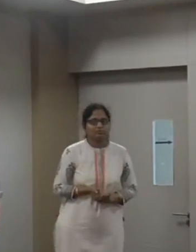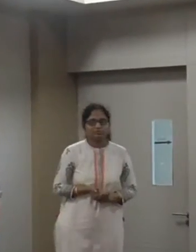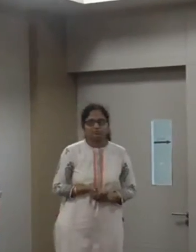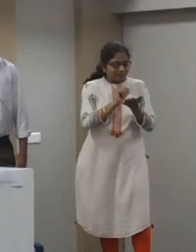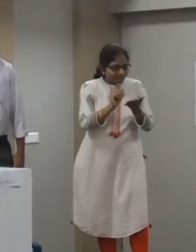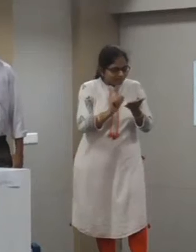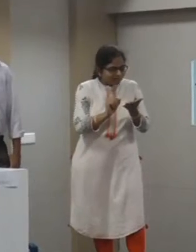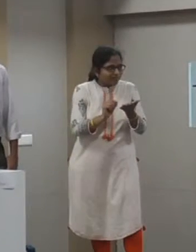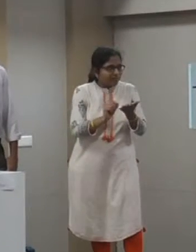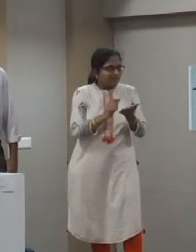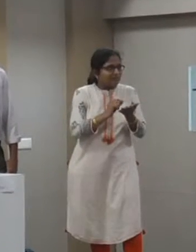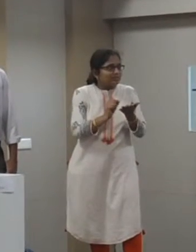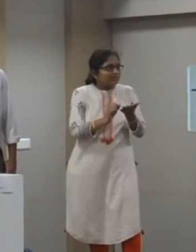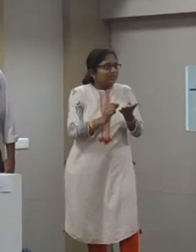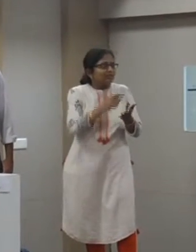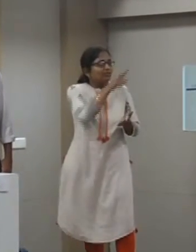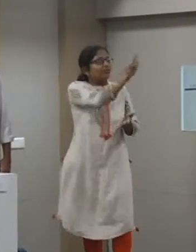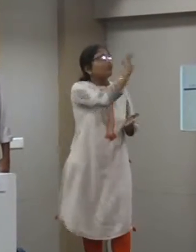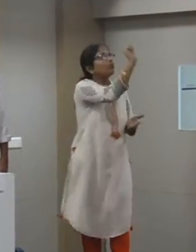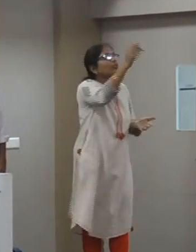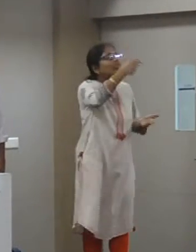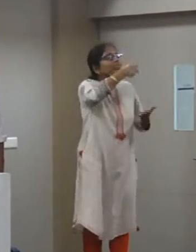This poll one